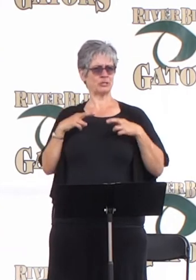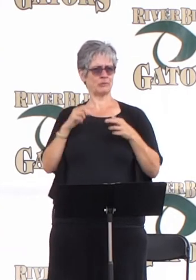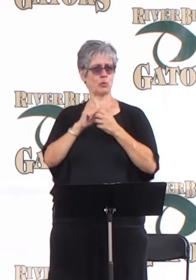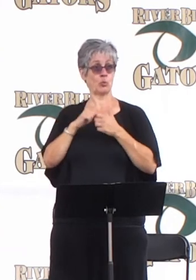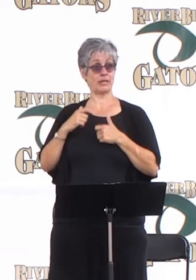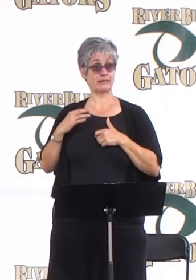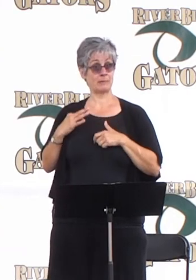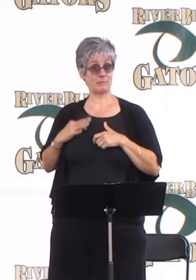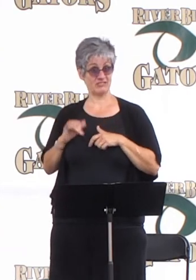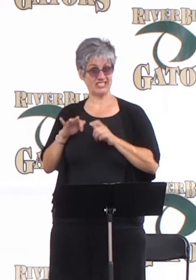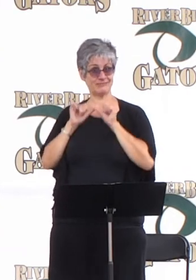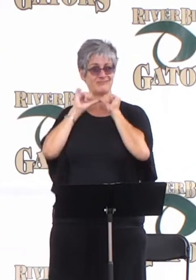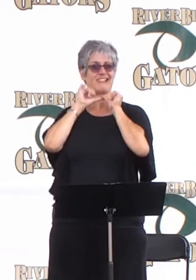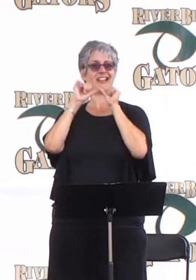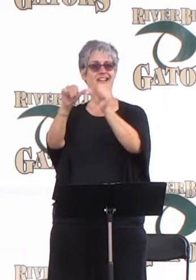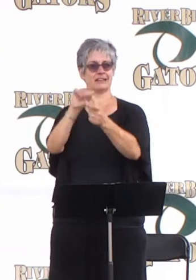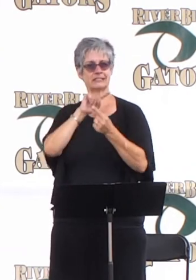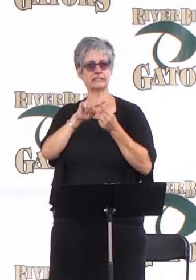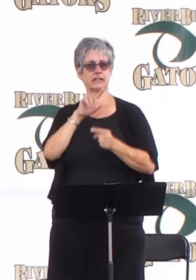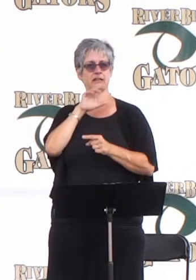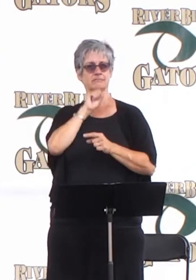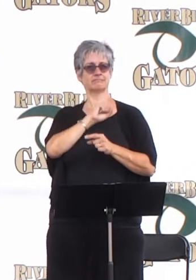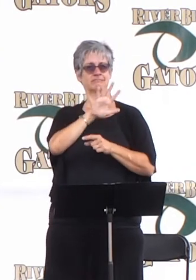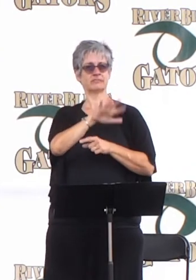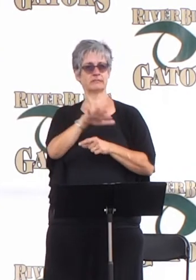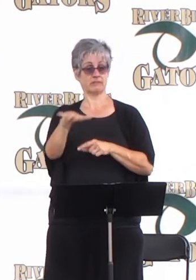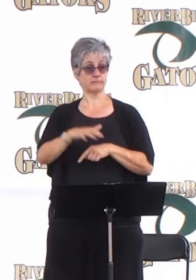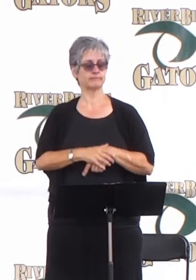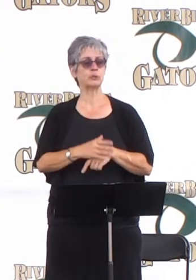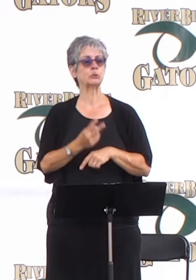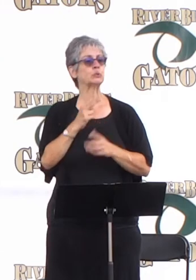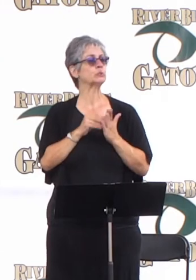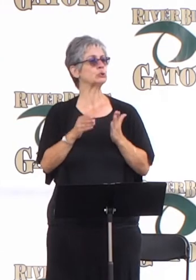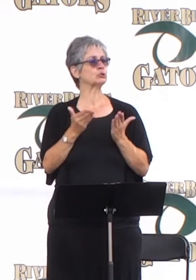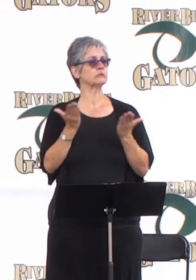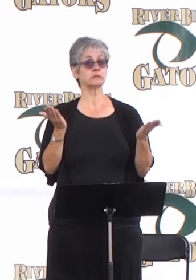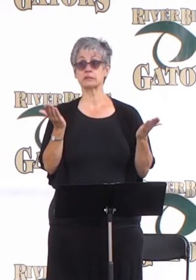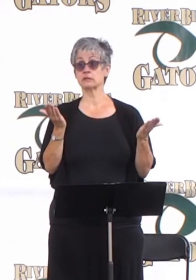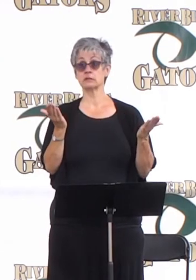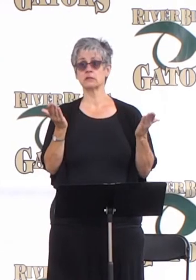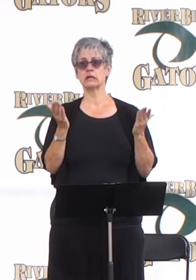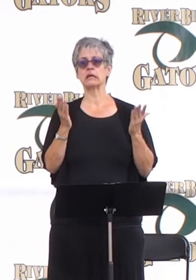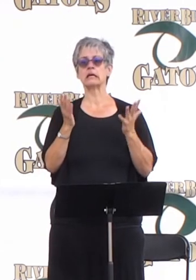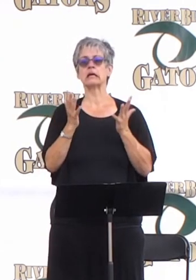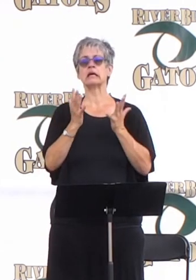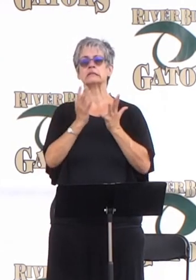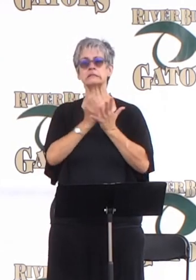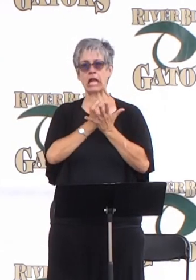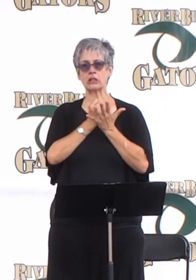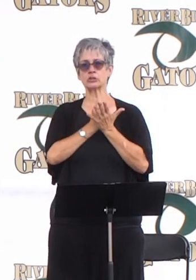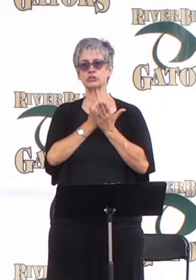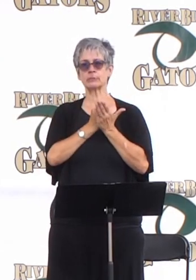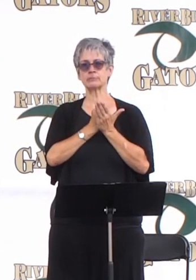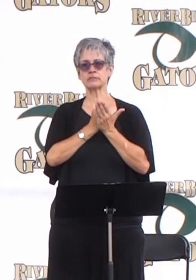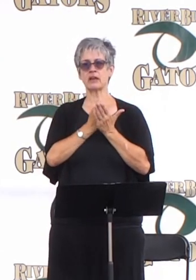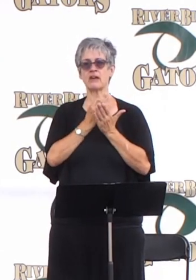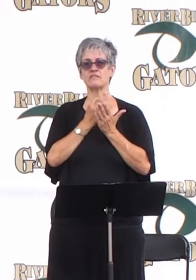of 55. 2 students before you provided scholarships and financial award letters totaling more than